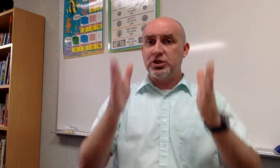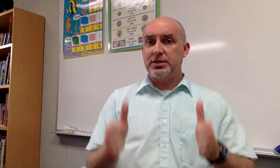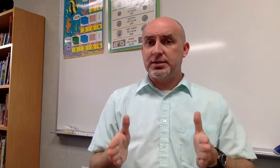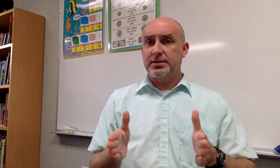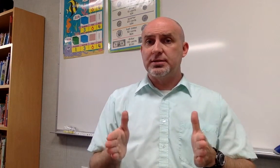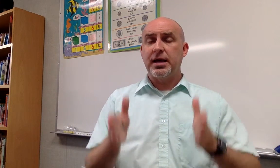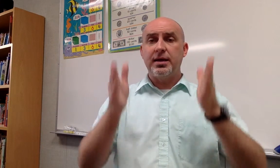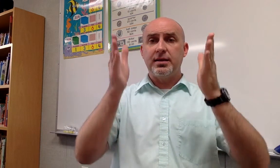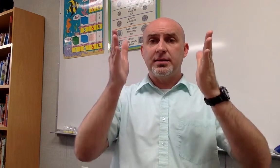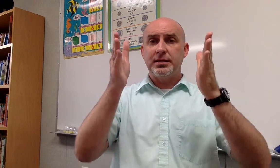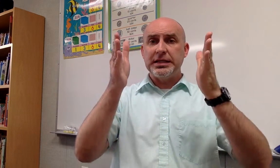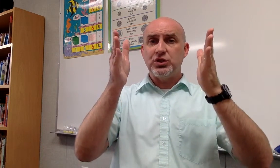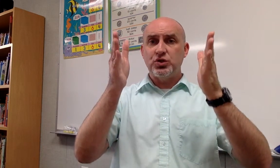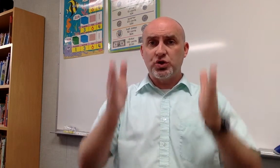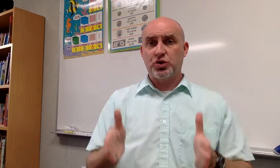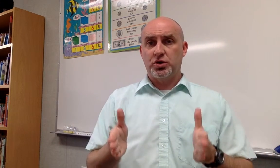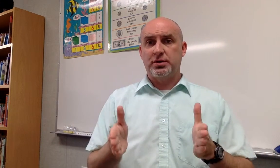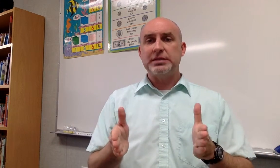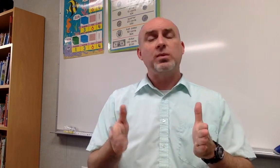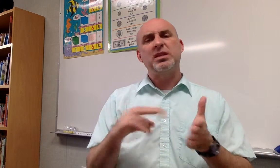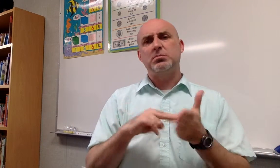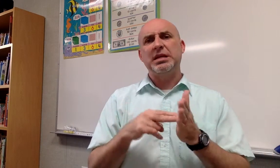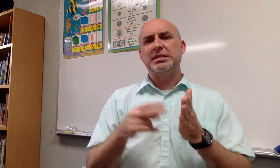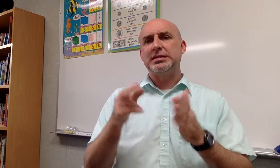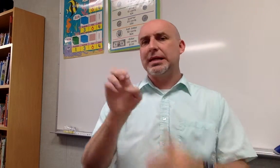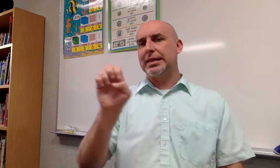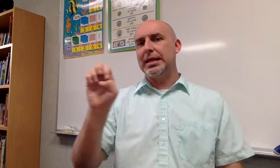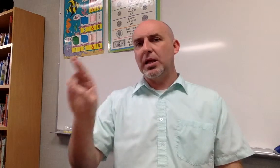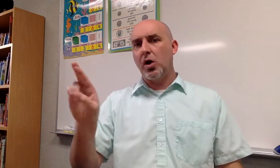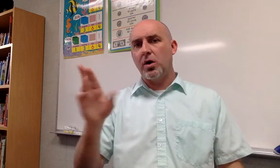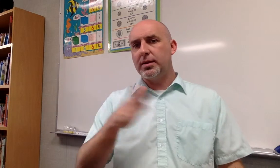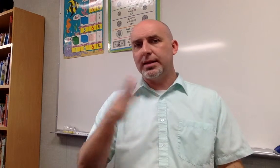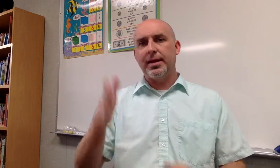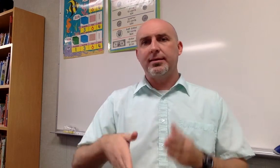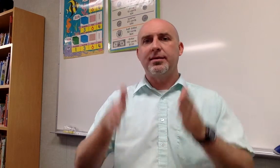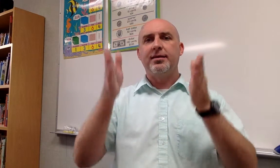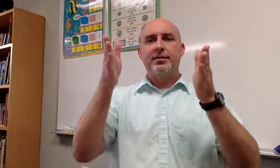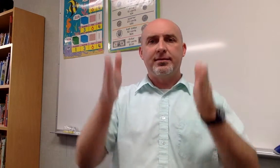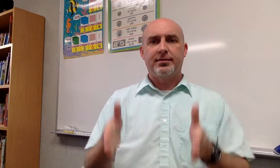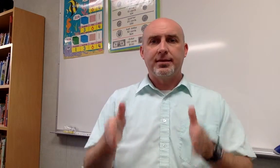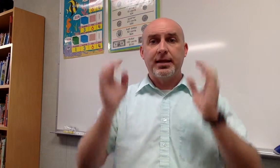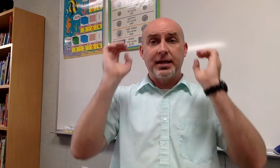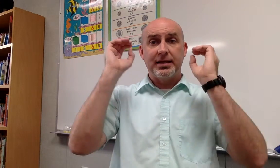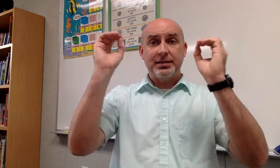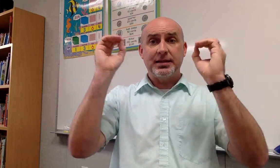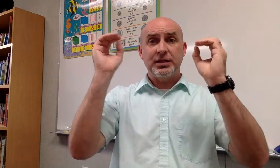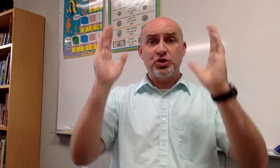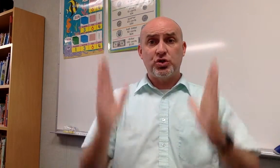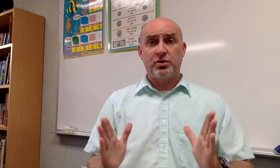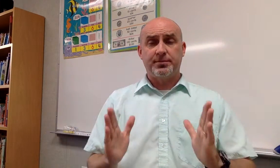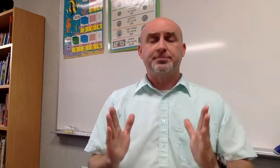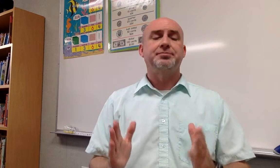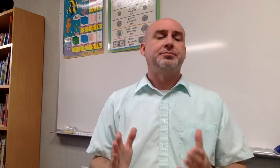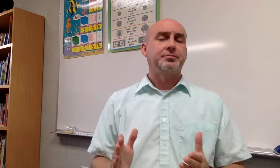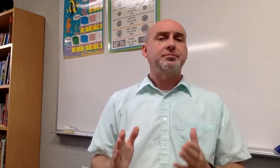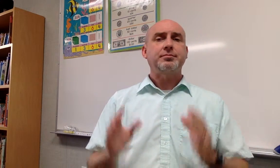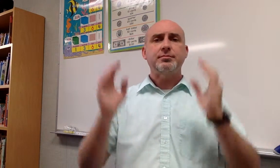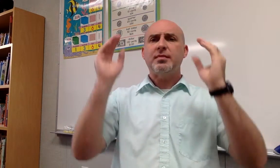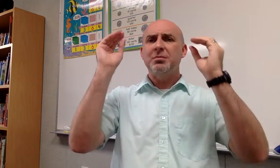agent sign. Teacher. That's what this means, is like the ER at the end. Teacher means